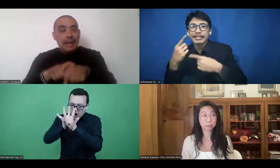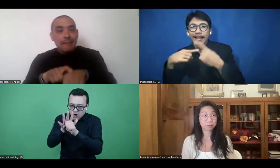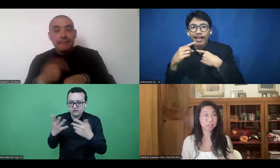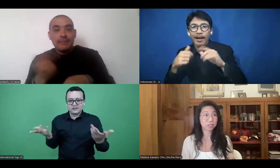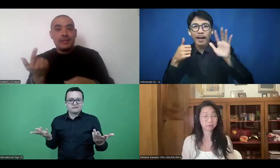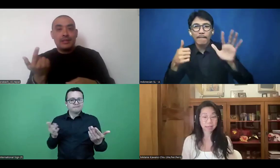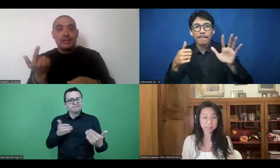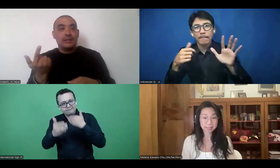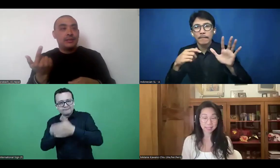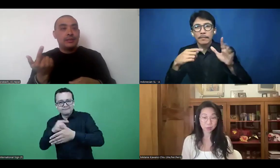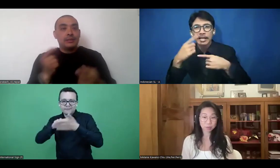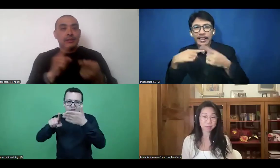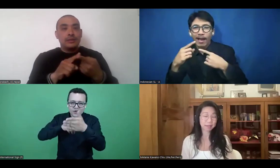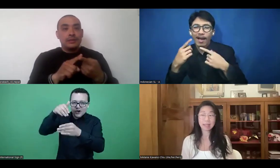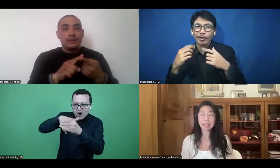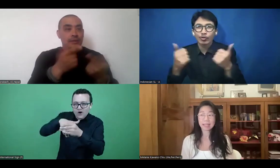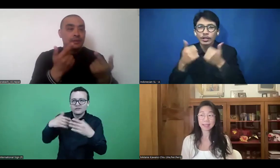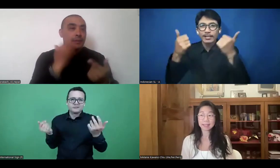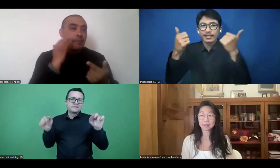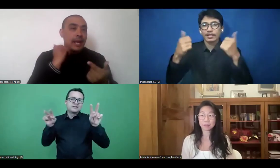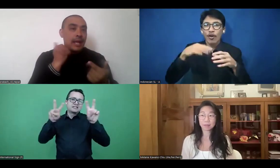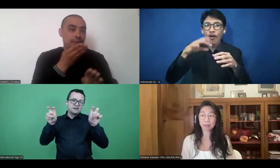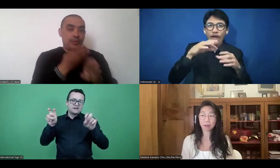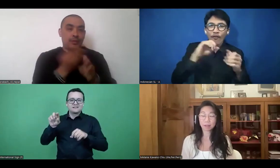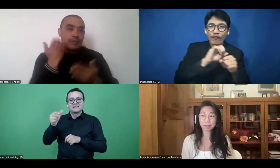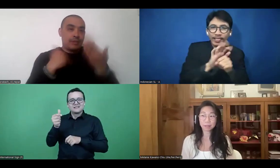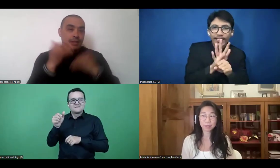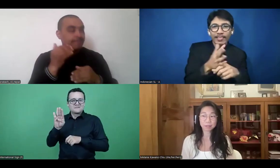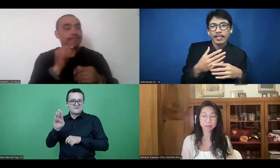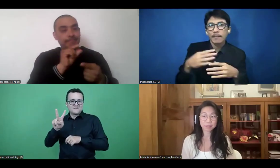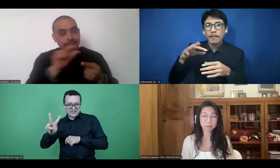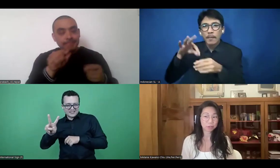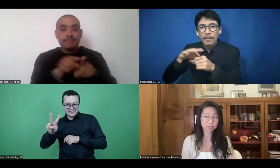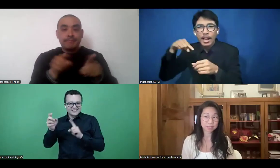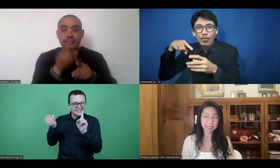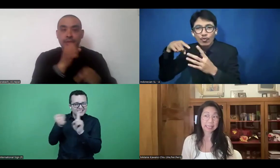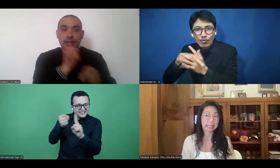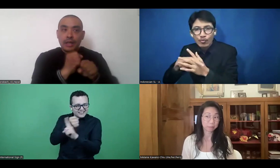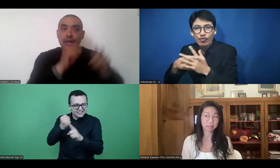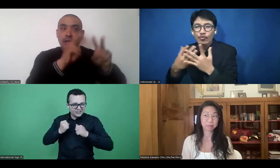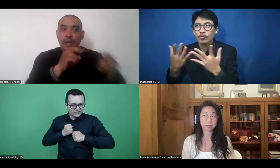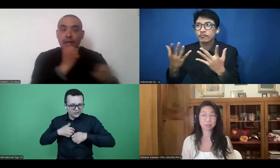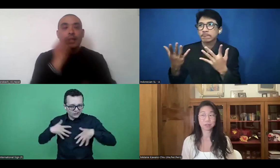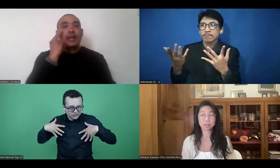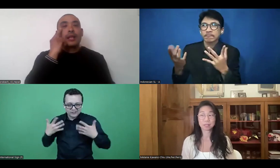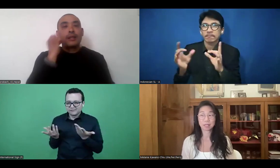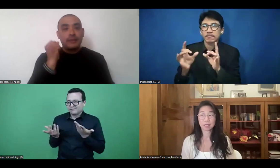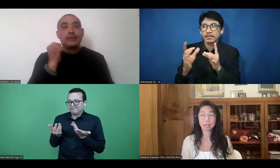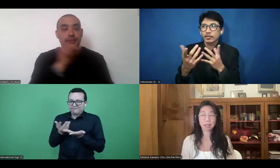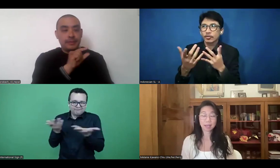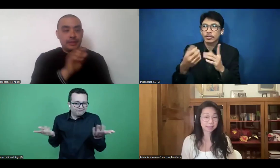the prevention of violence against women. And our evaluators found some interesting enabling